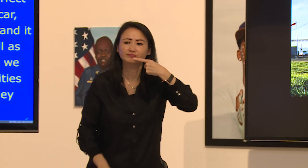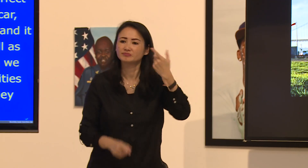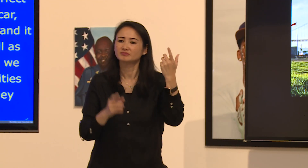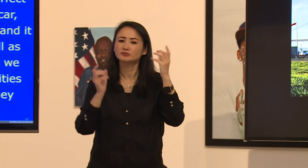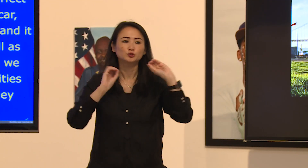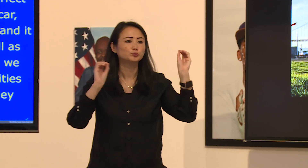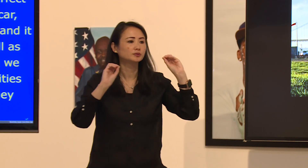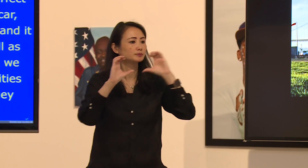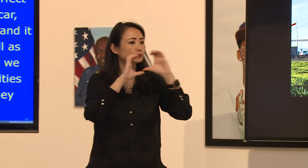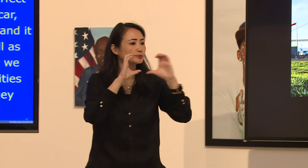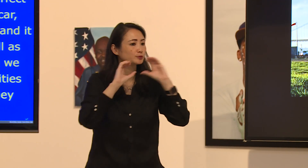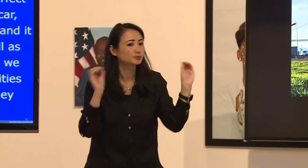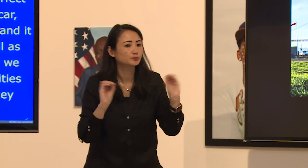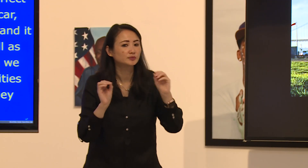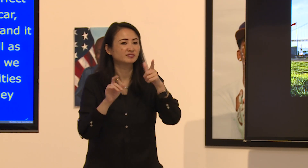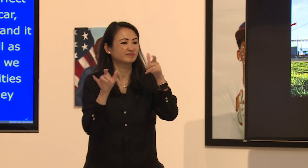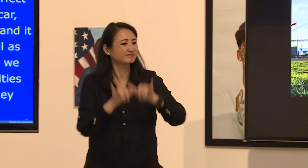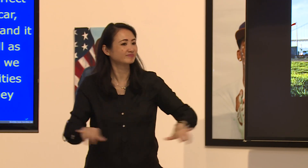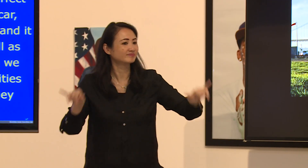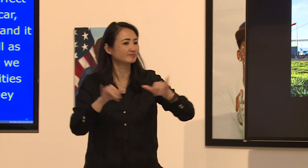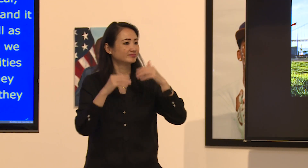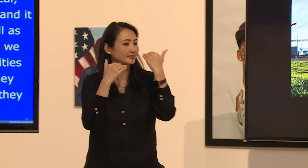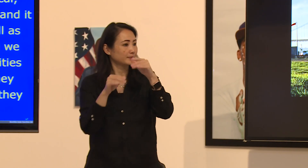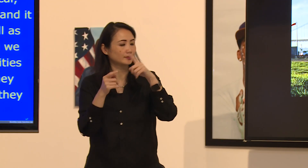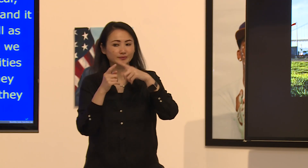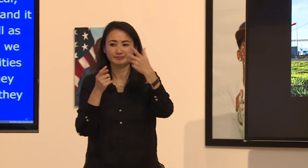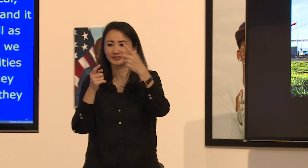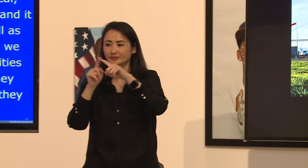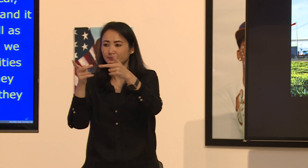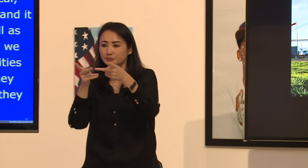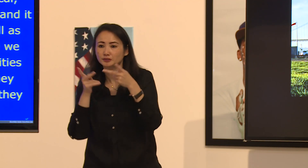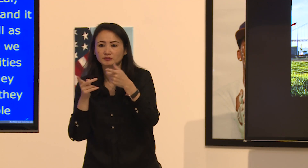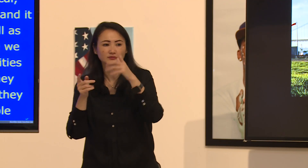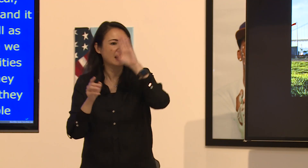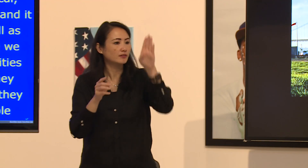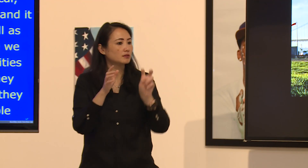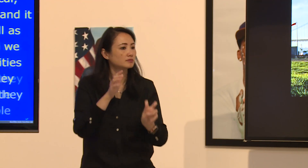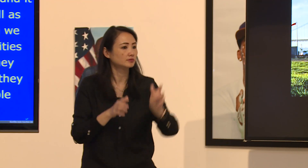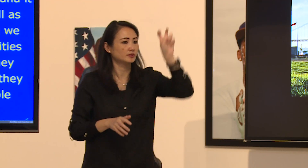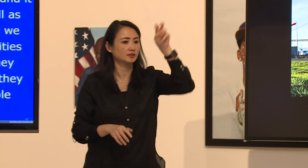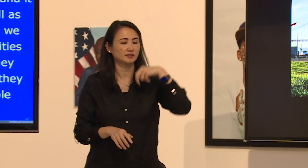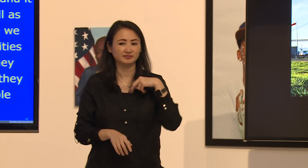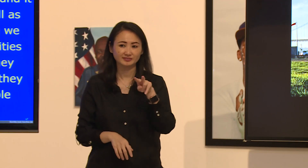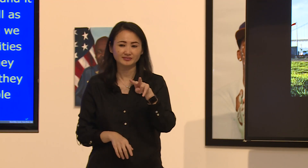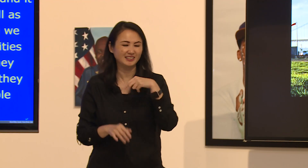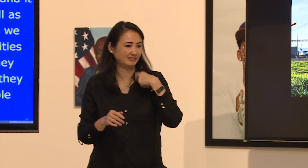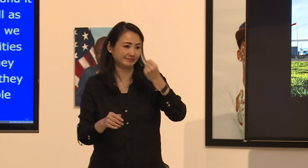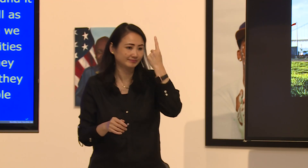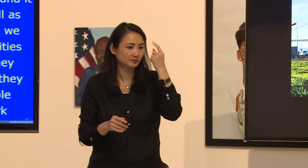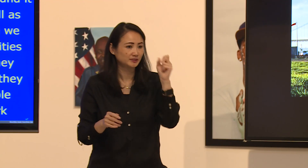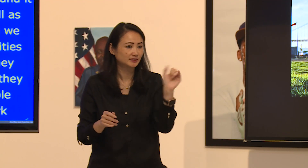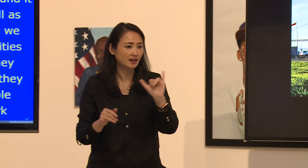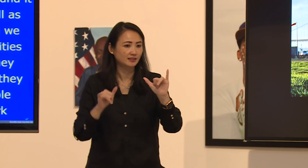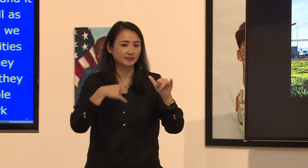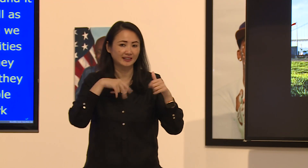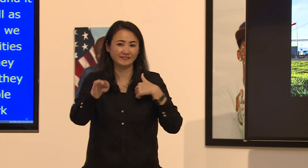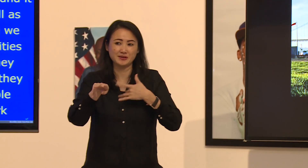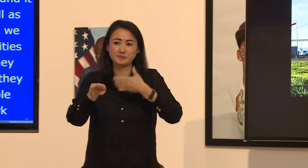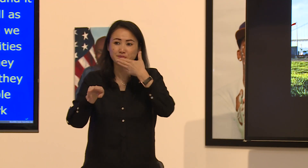communicate with the hearing employees or employers. And so we ran into a lot of that with different deaf communities throughout the country.